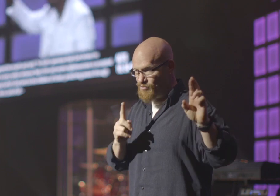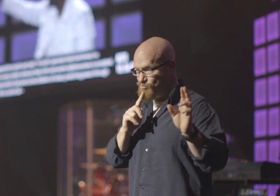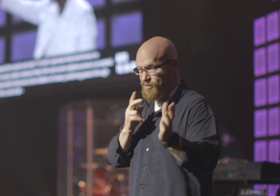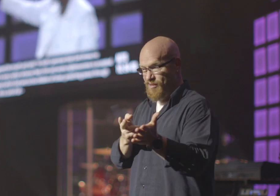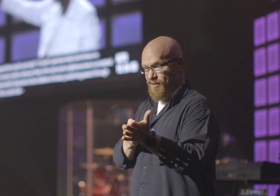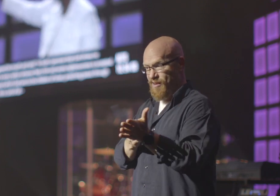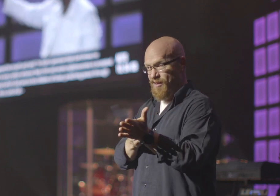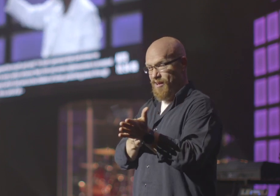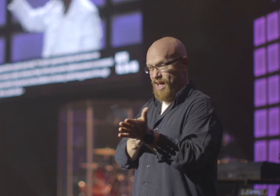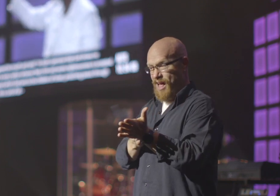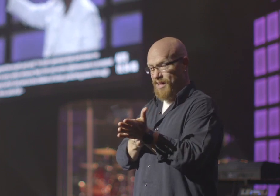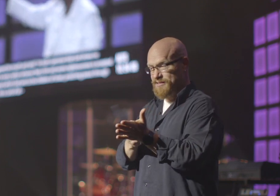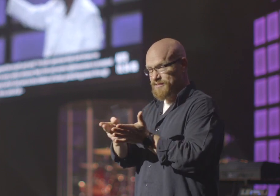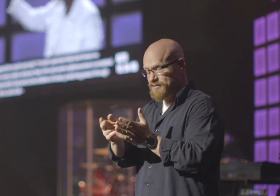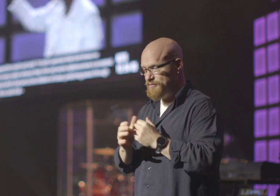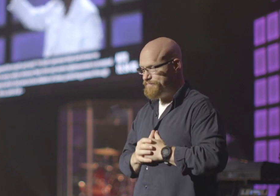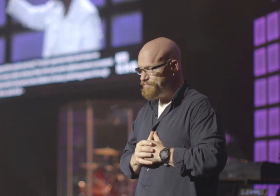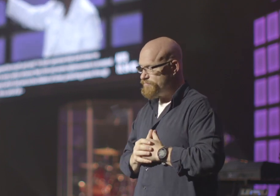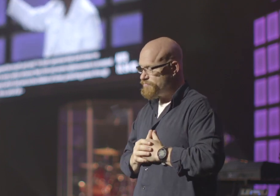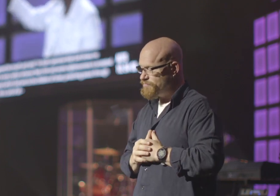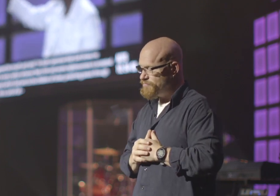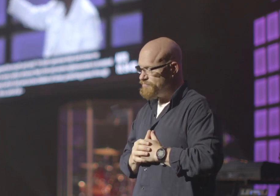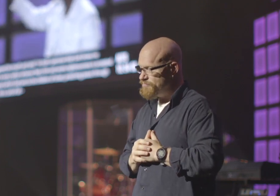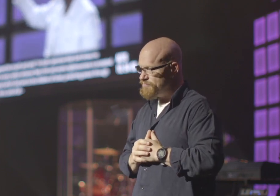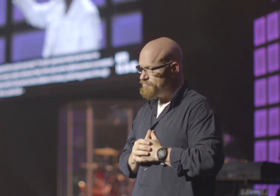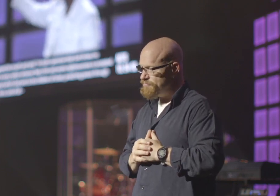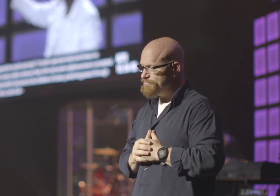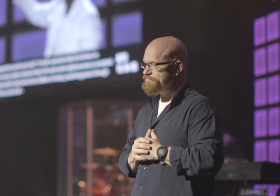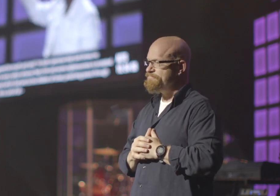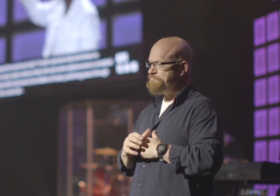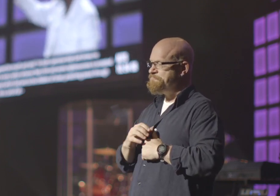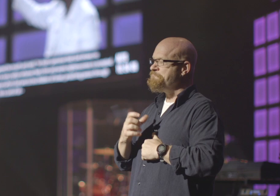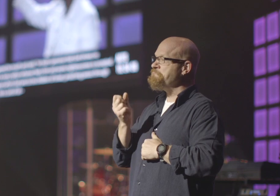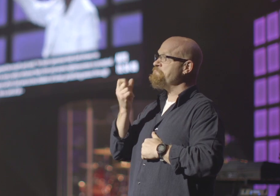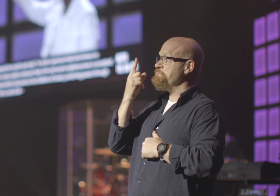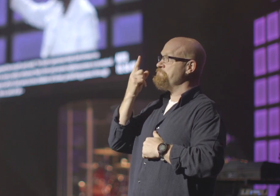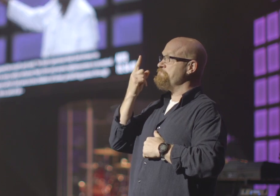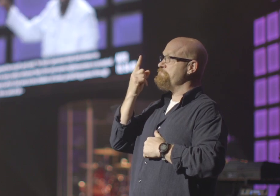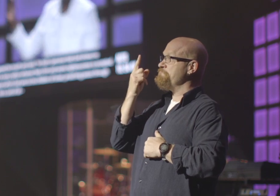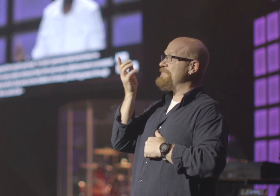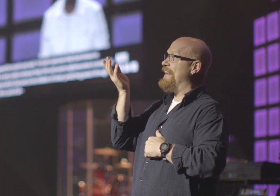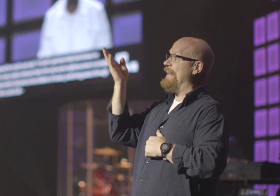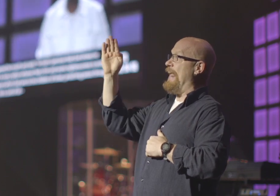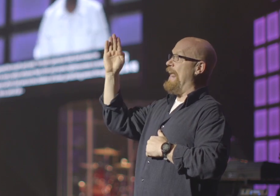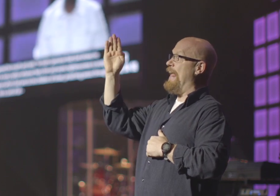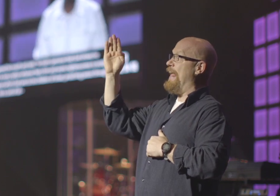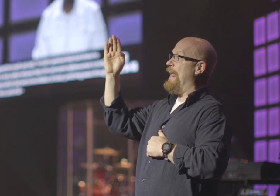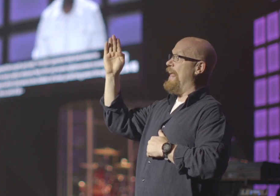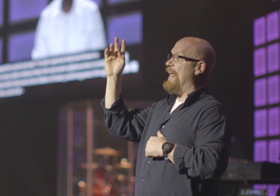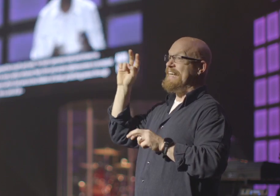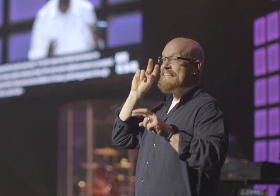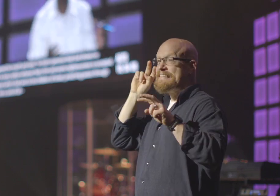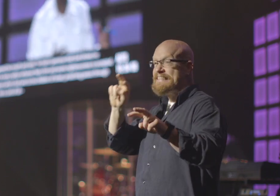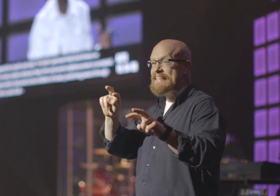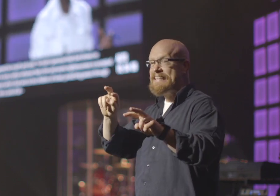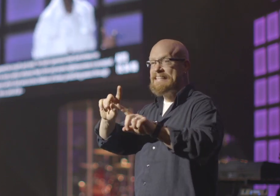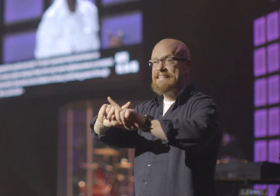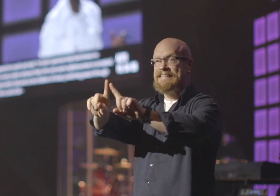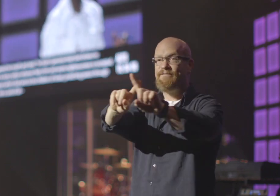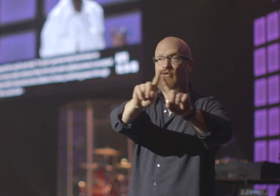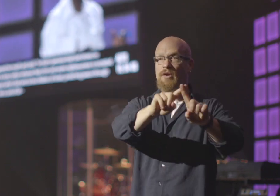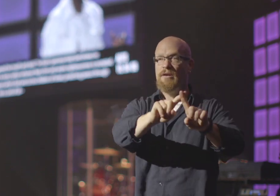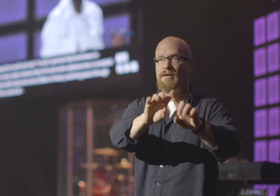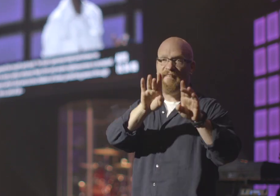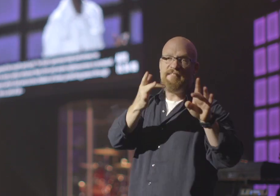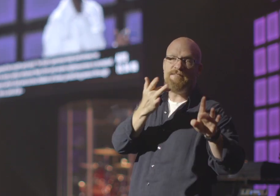I perceive now. In other words, Peter said, I understand that God shows no partiality. Now the great thing about this